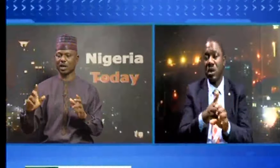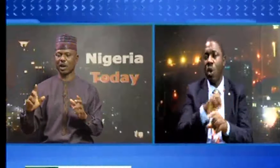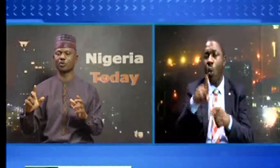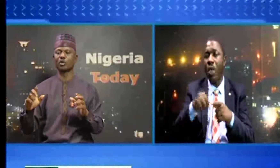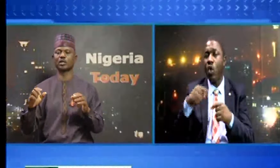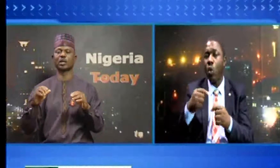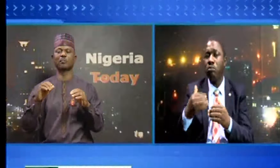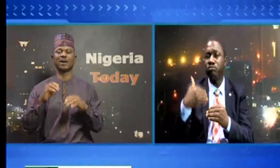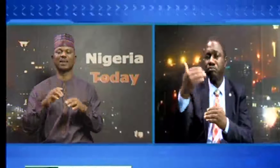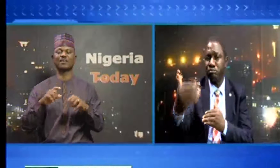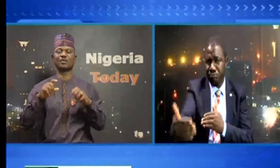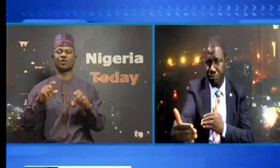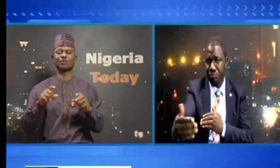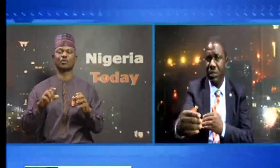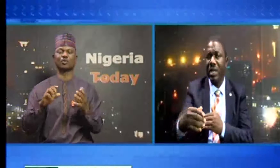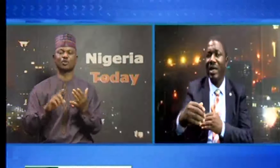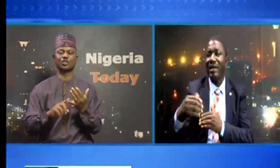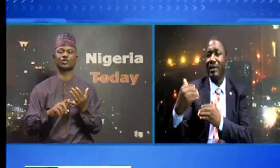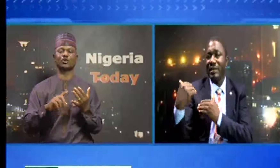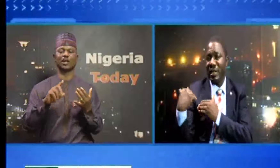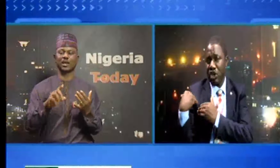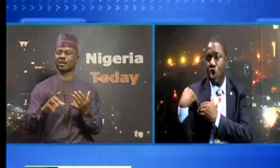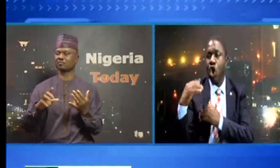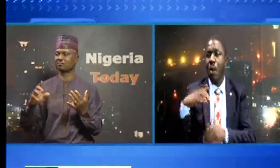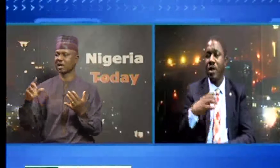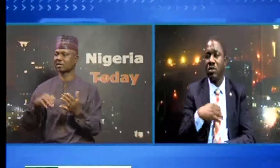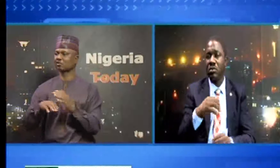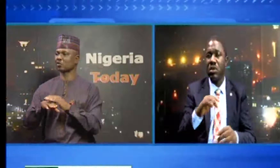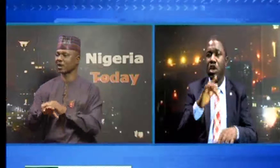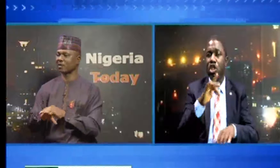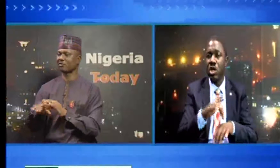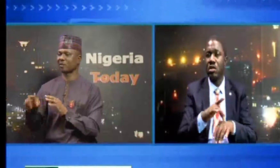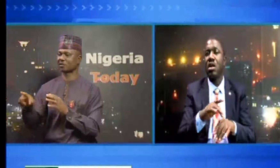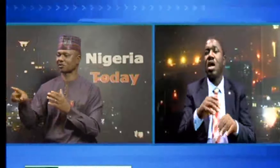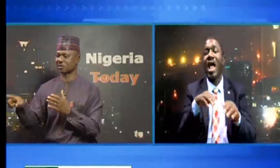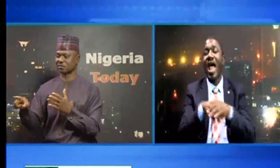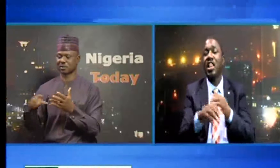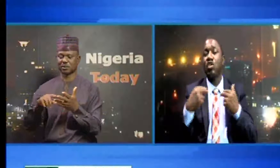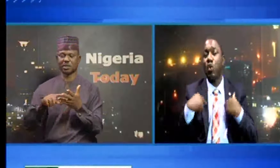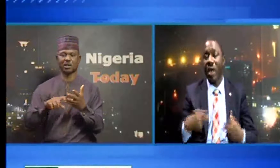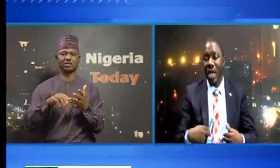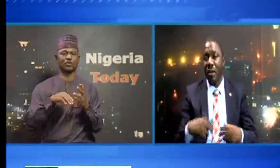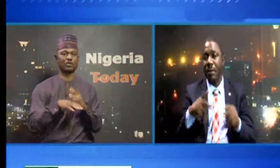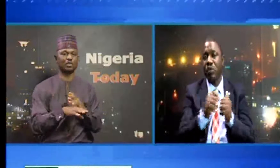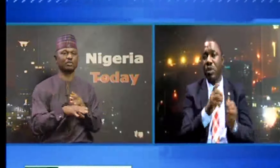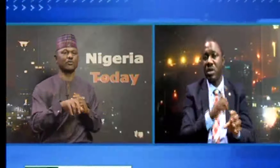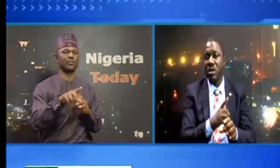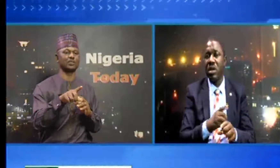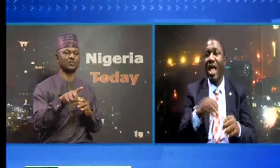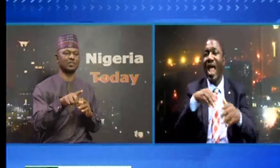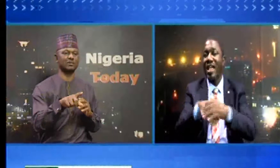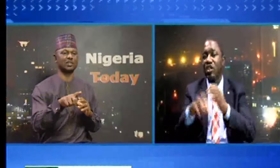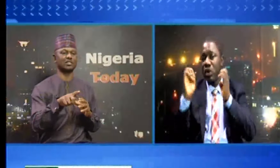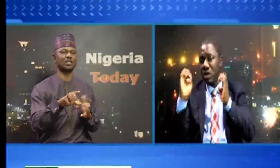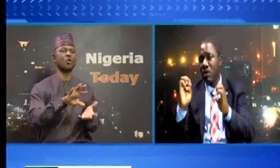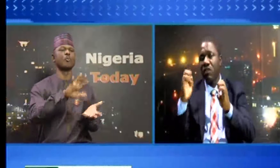look around, the mandate of the Commission touches on health, access to health for persons with disabilities, access to education for persons